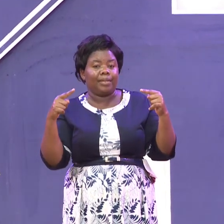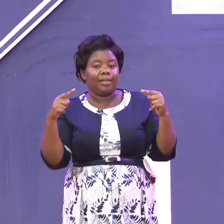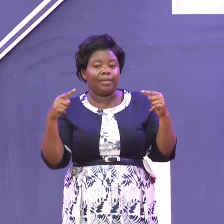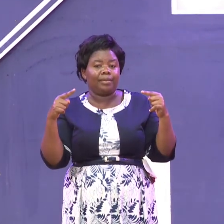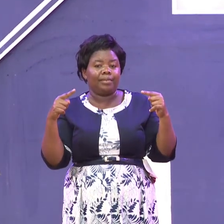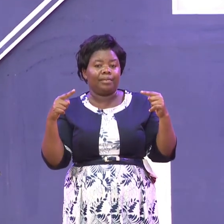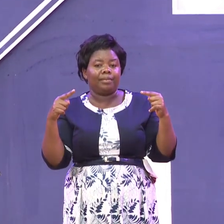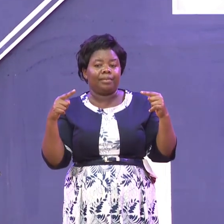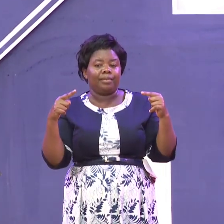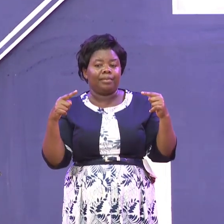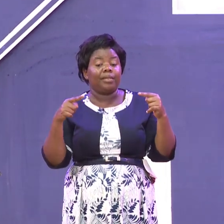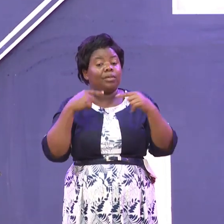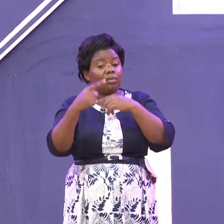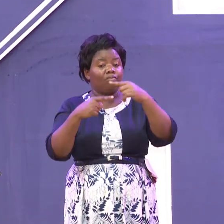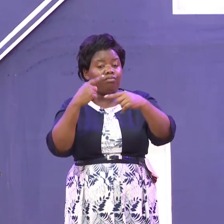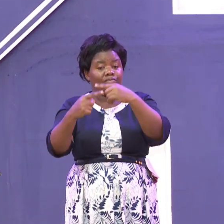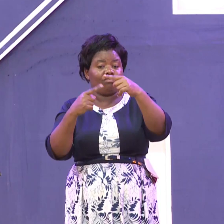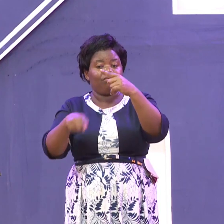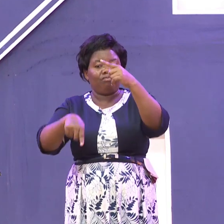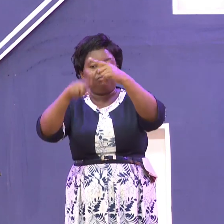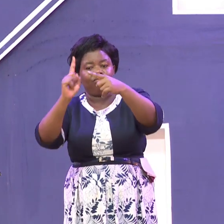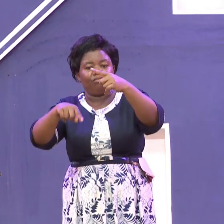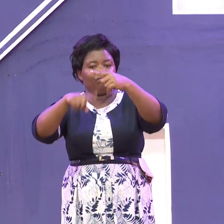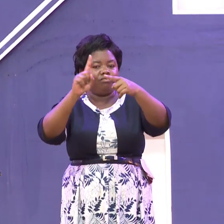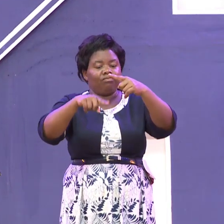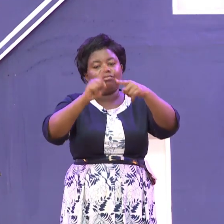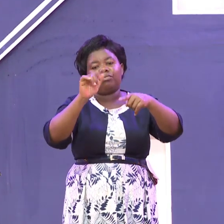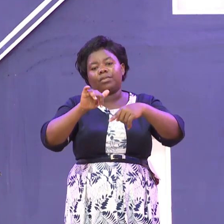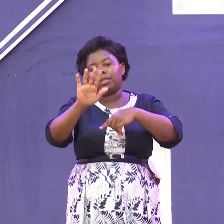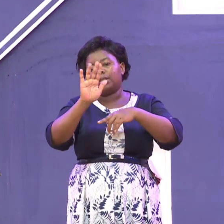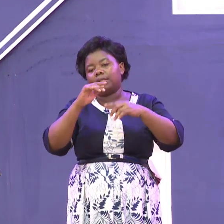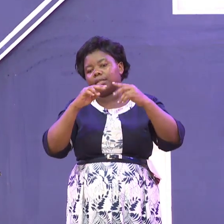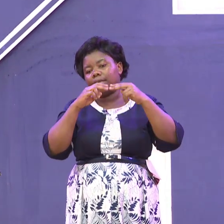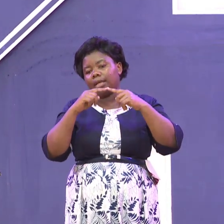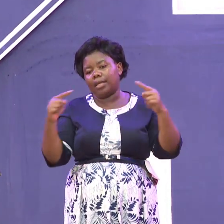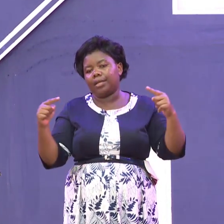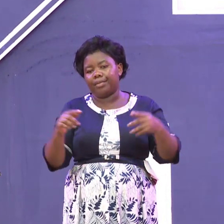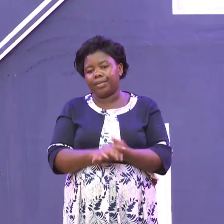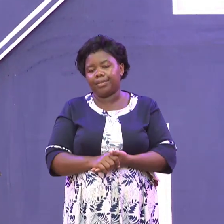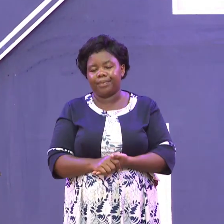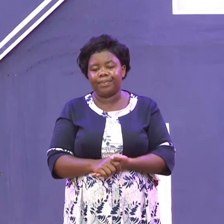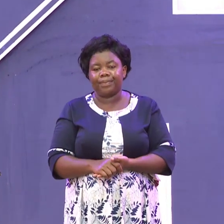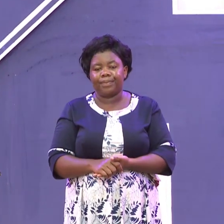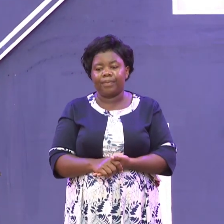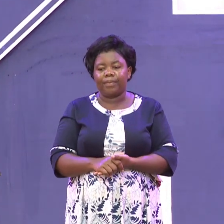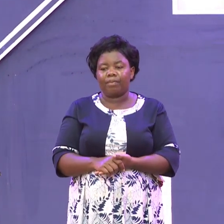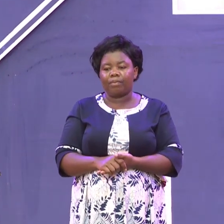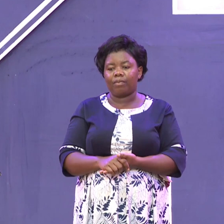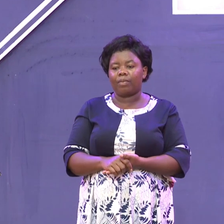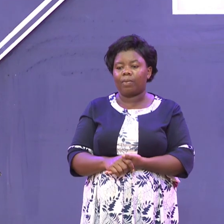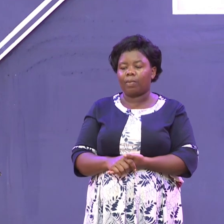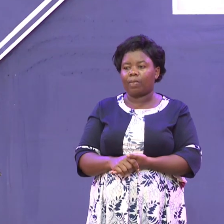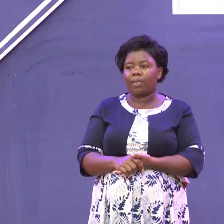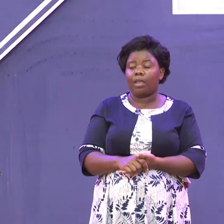be ziyajja wangula. And all the other battles that you will consider that he came on winning.